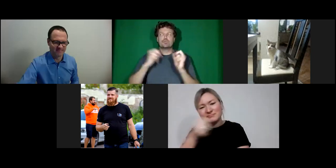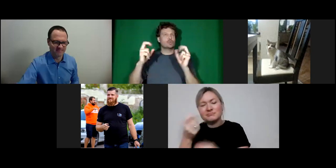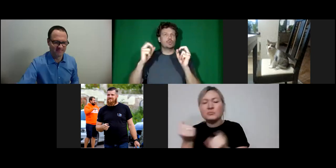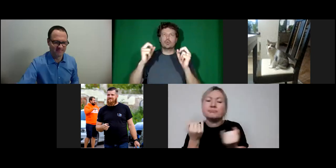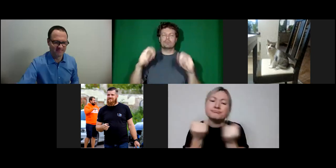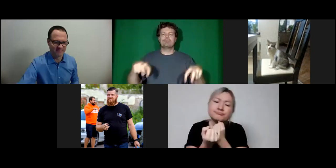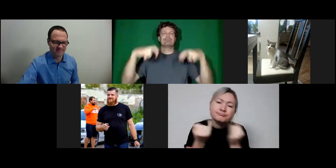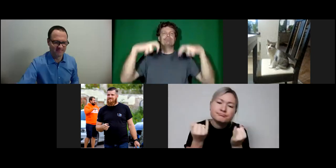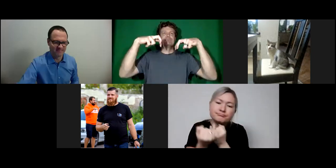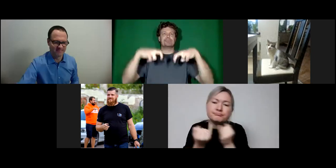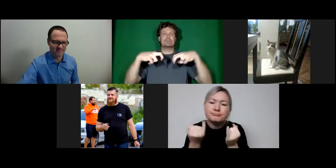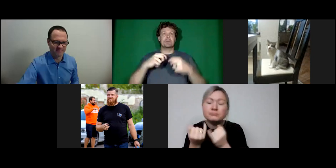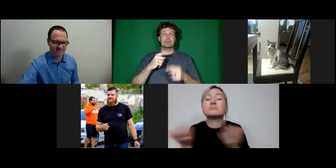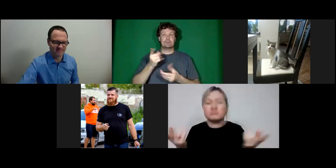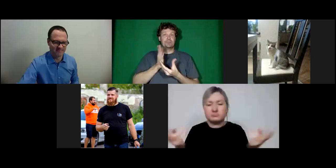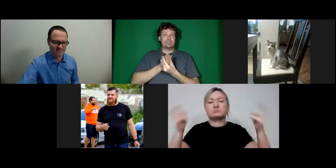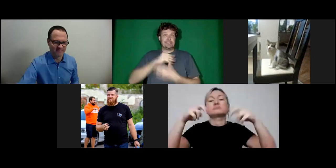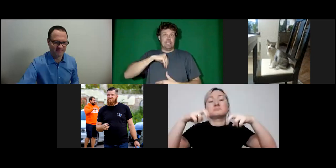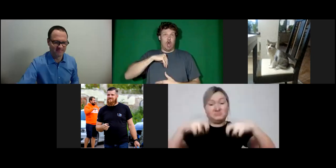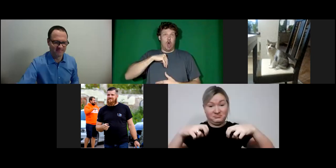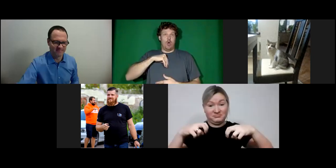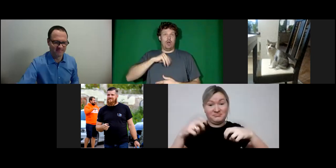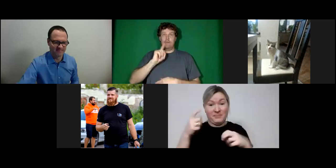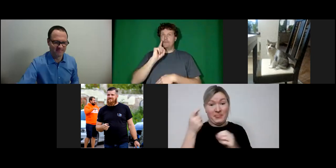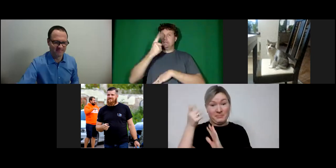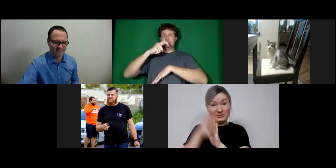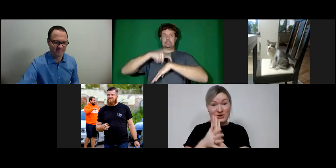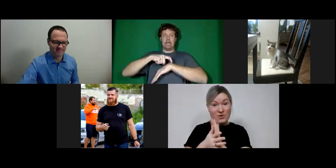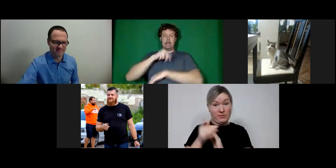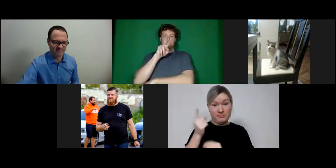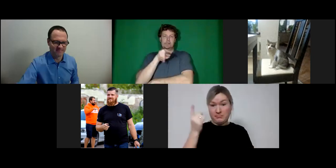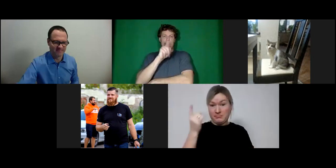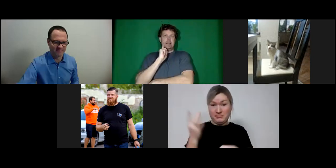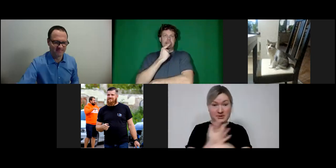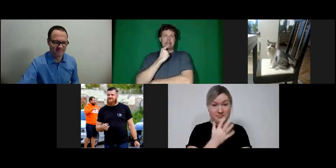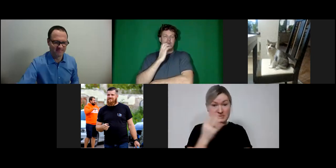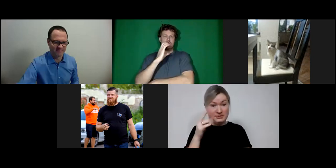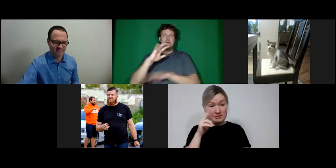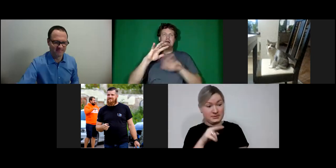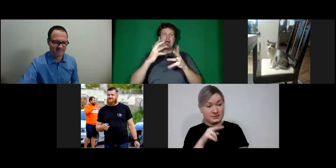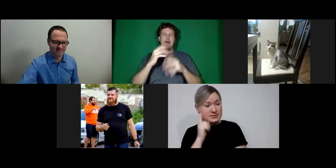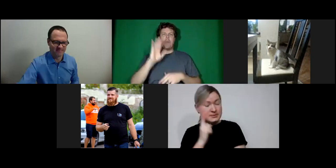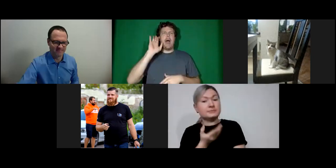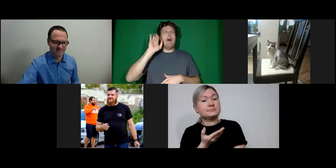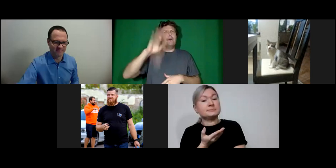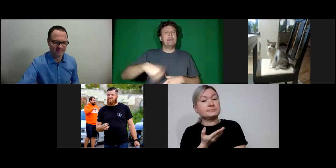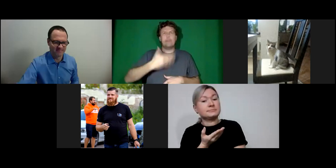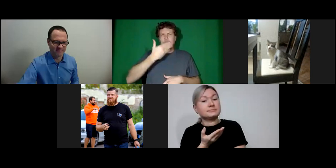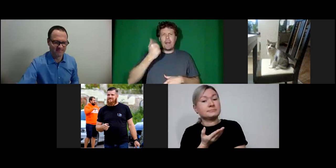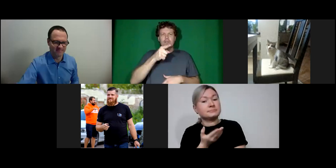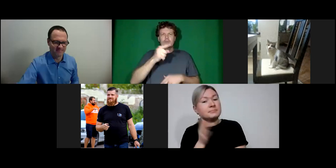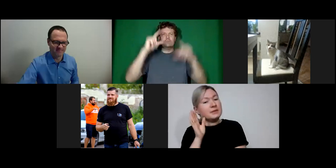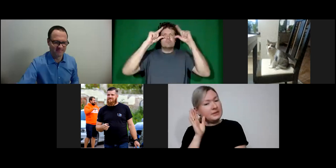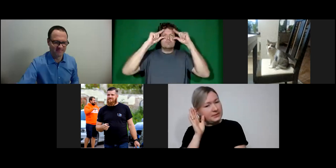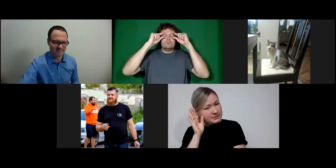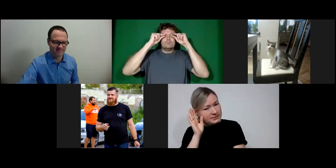So the psychologist, our team psychologist, actually called a professional to come and actually see how